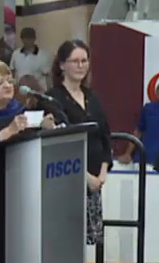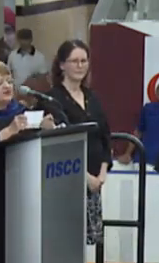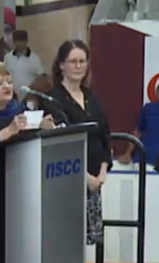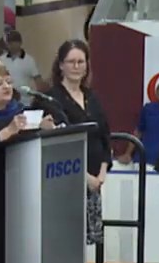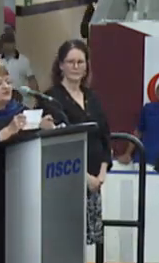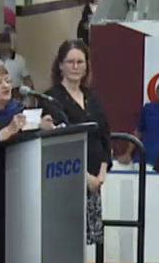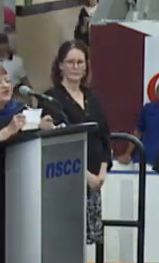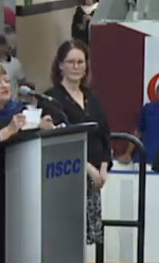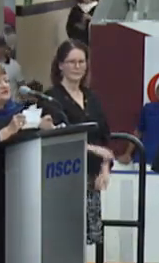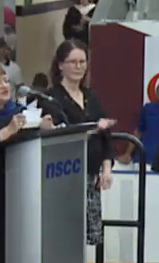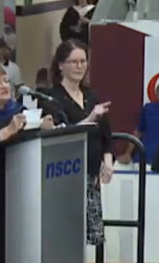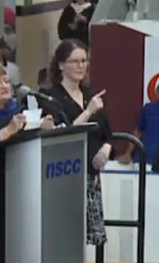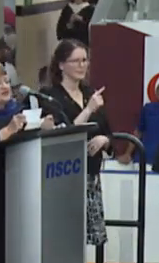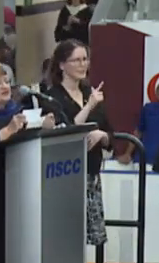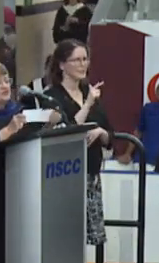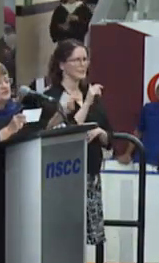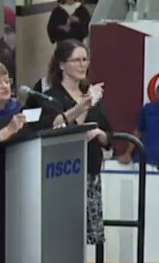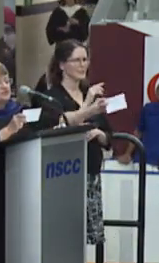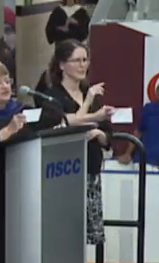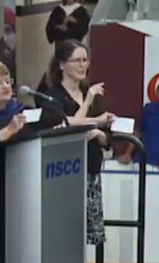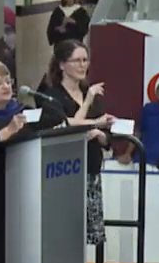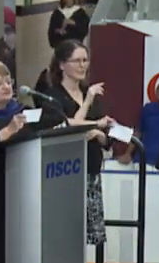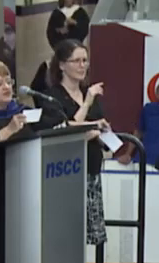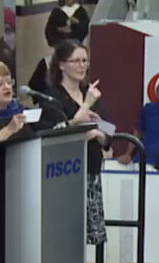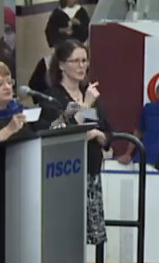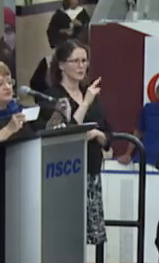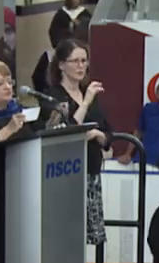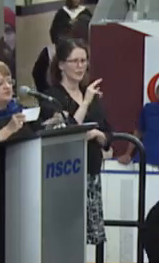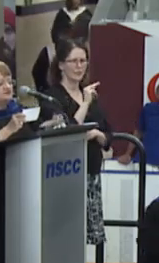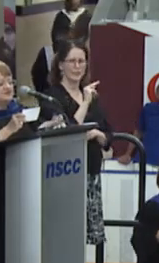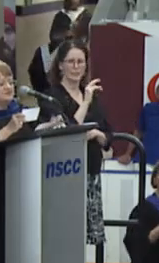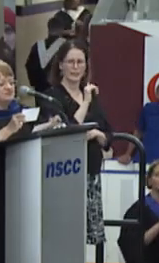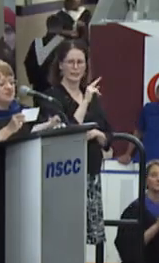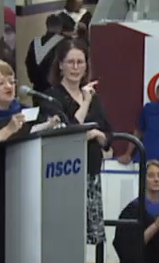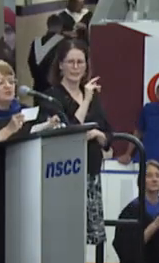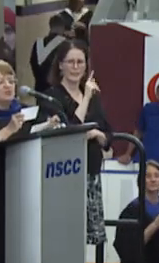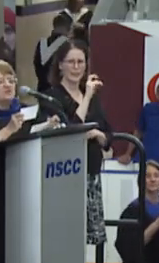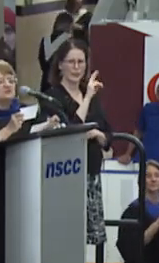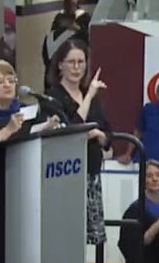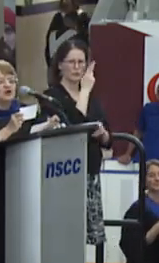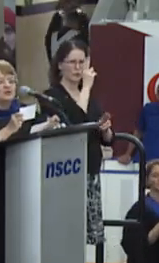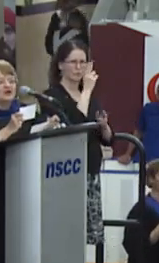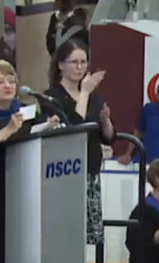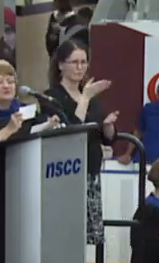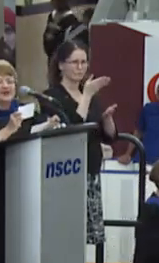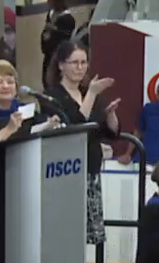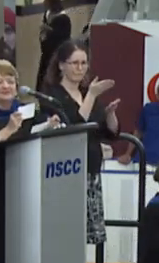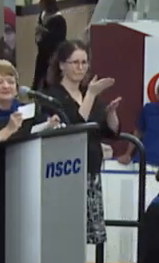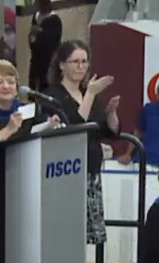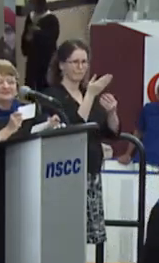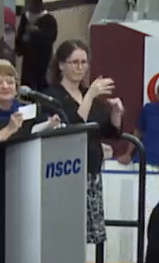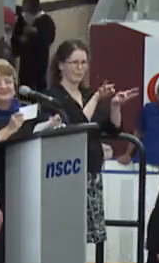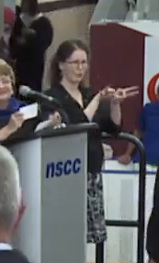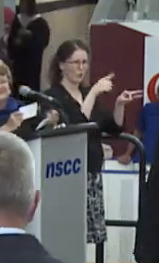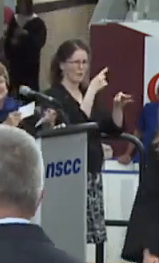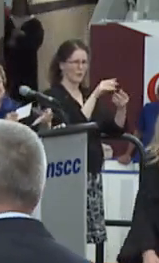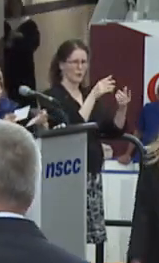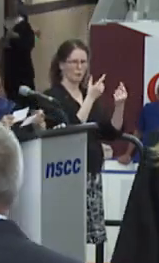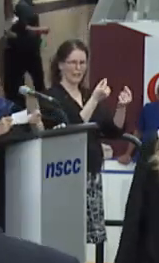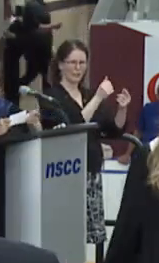Reagan Taylor. And Glenn Taylor joins us now to present his daughter with the Diploma in Practical